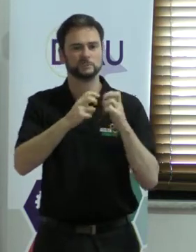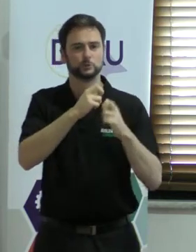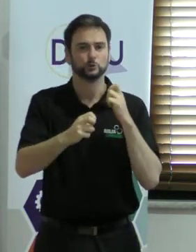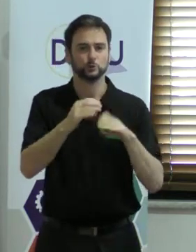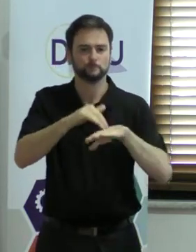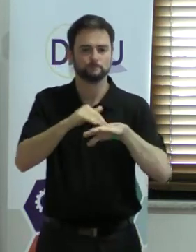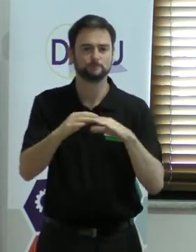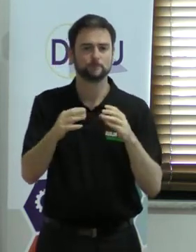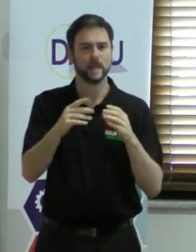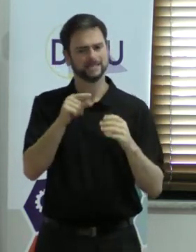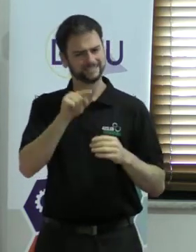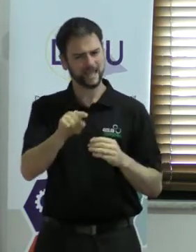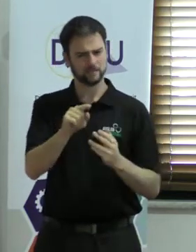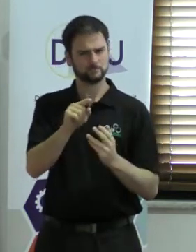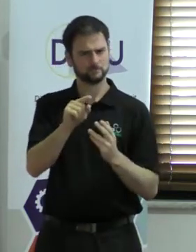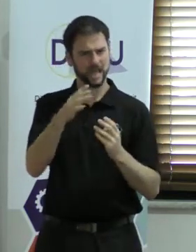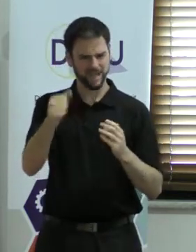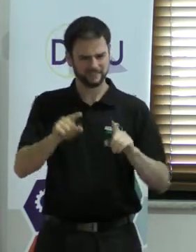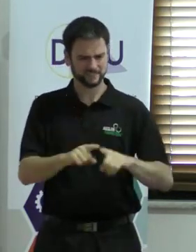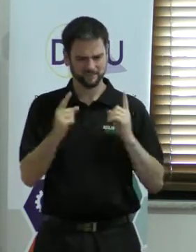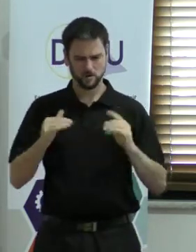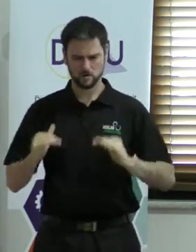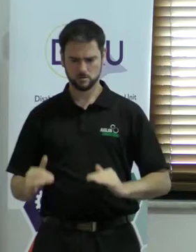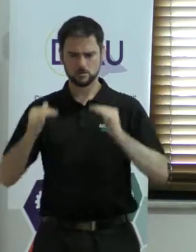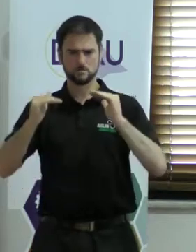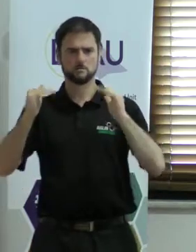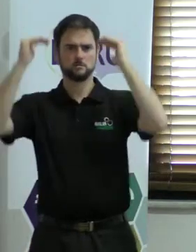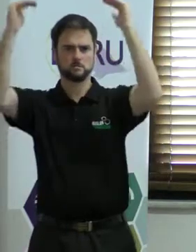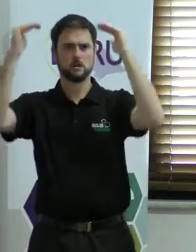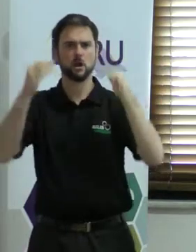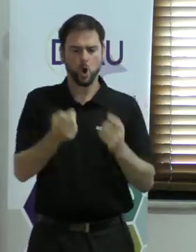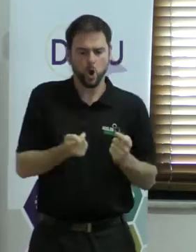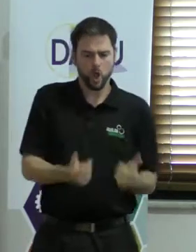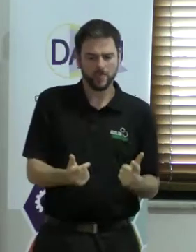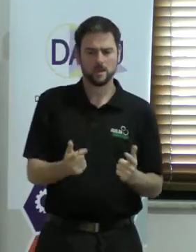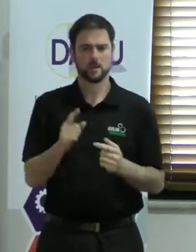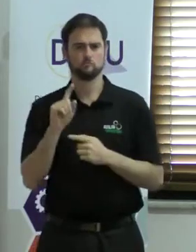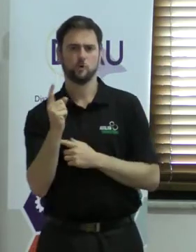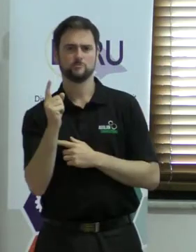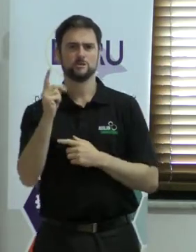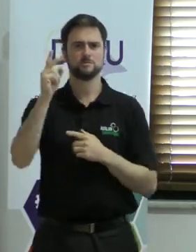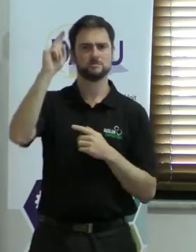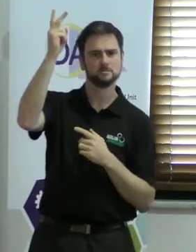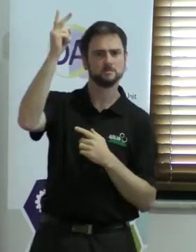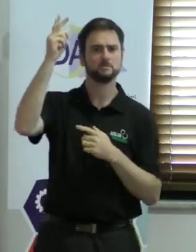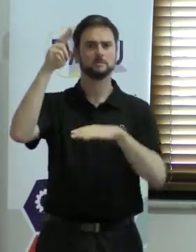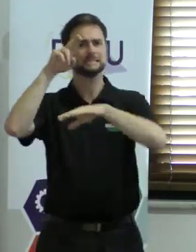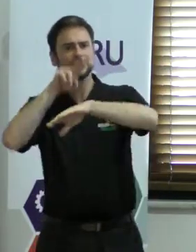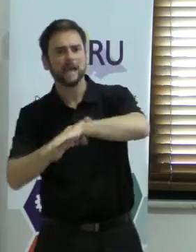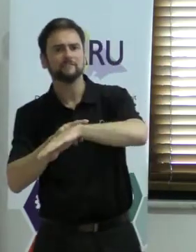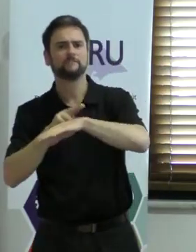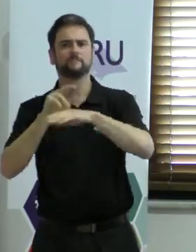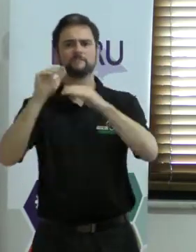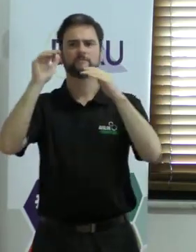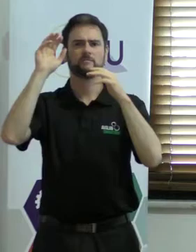into early childhood education, primary and high school, vocational education and training at TAFEs, and